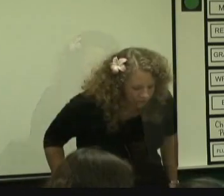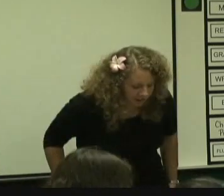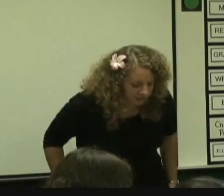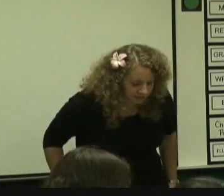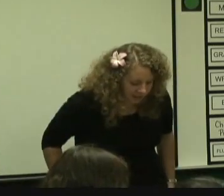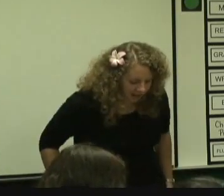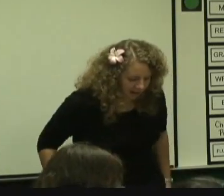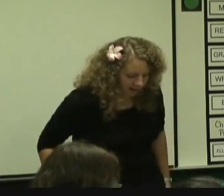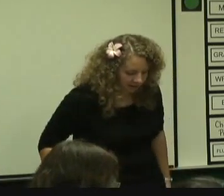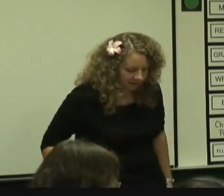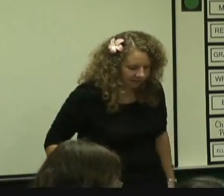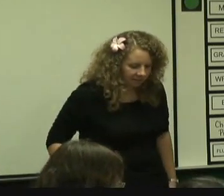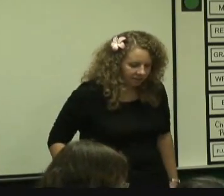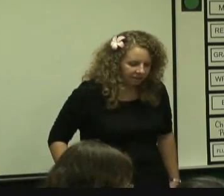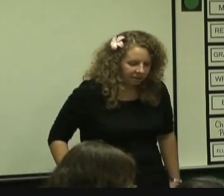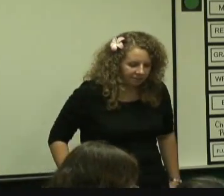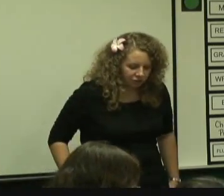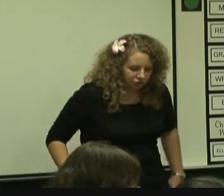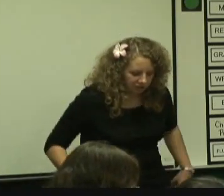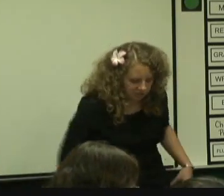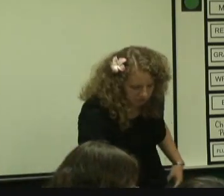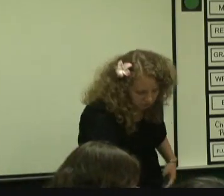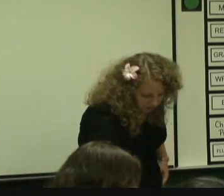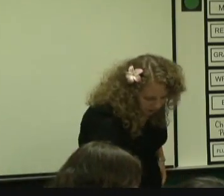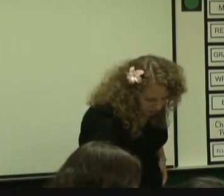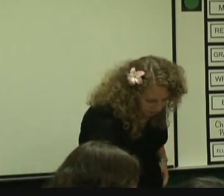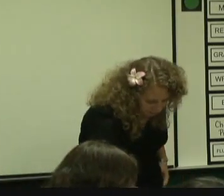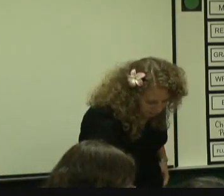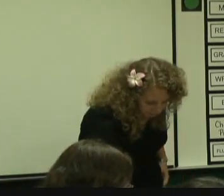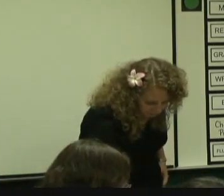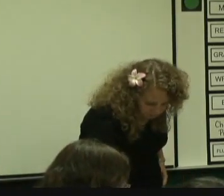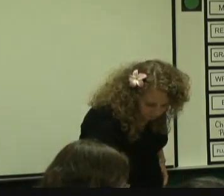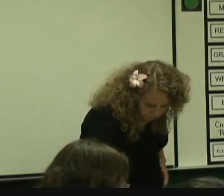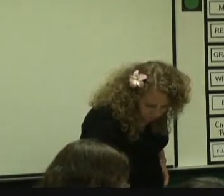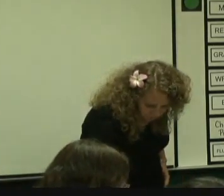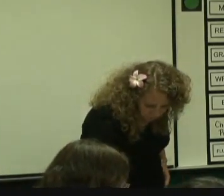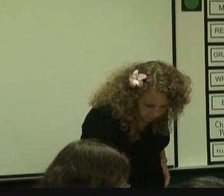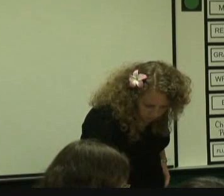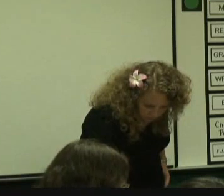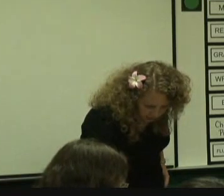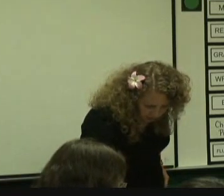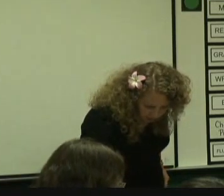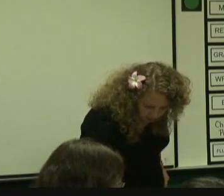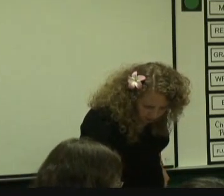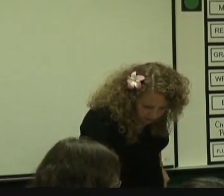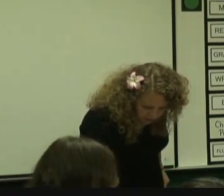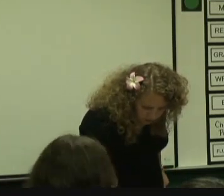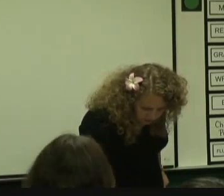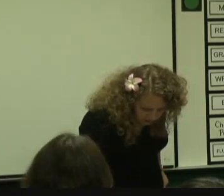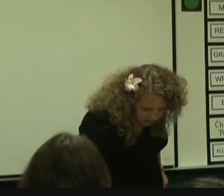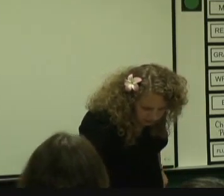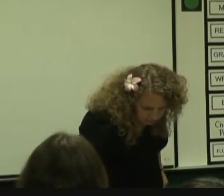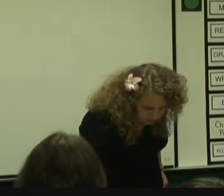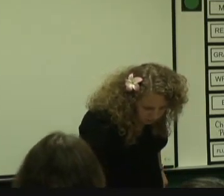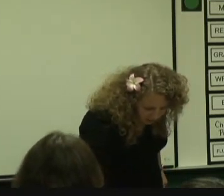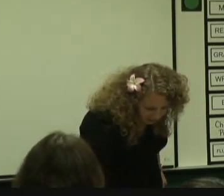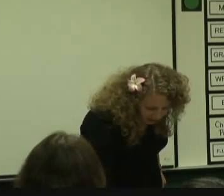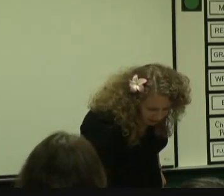can either say, if you're just doing what they call a sentence with a predicate